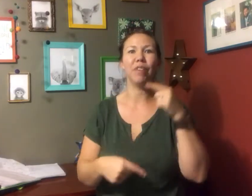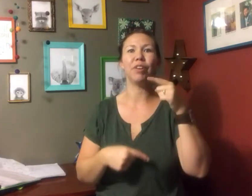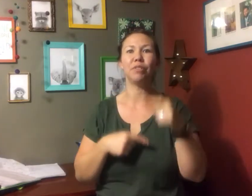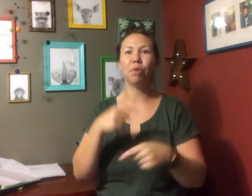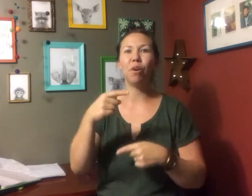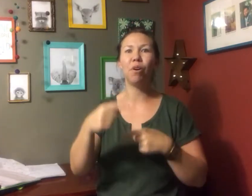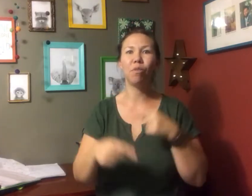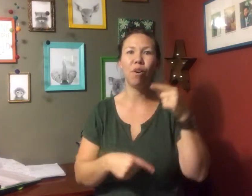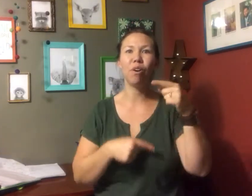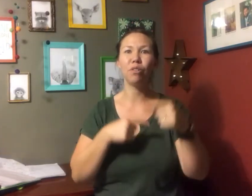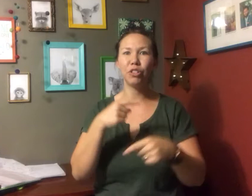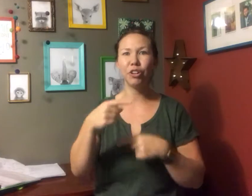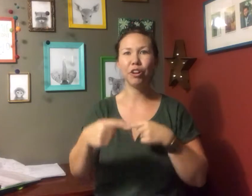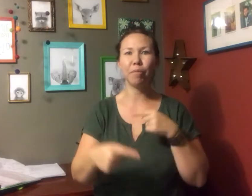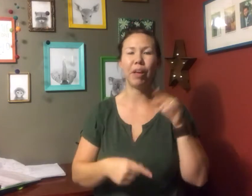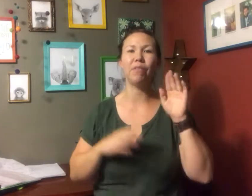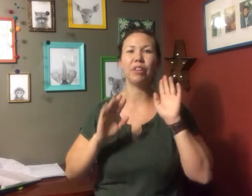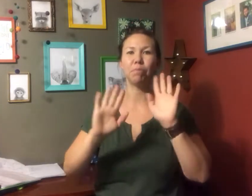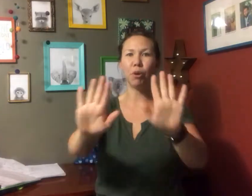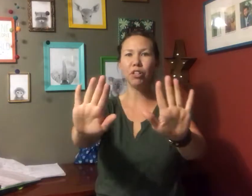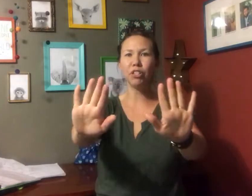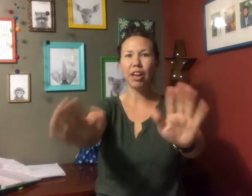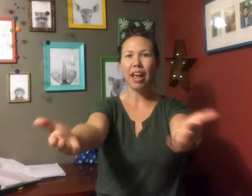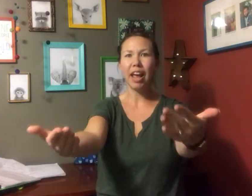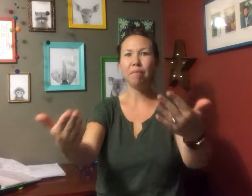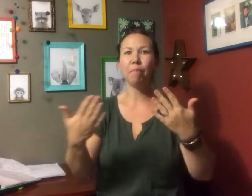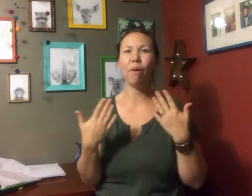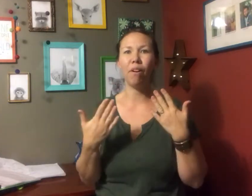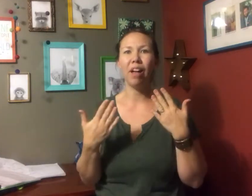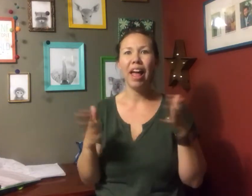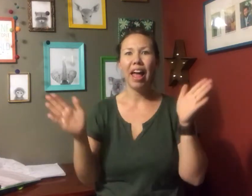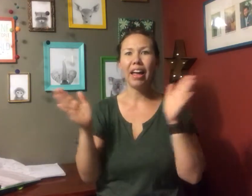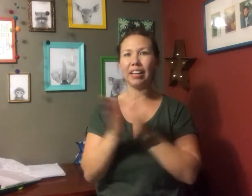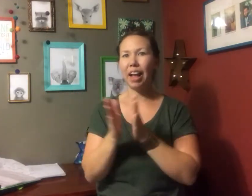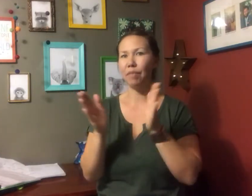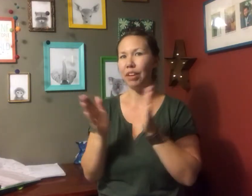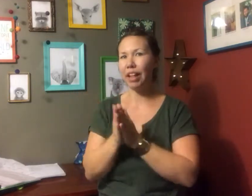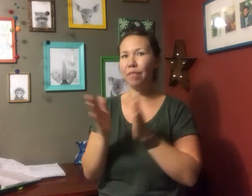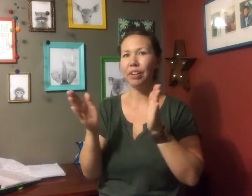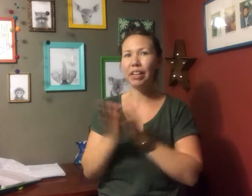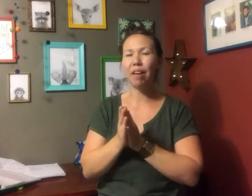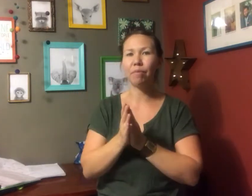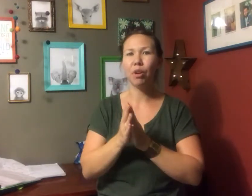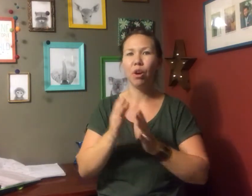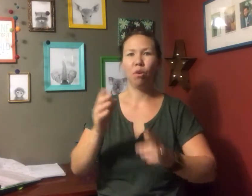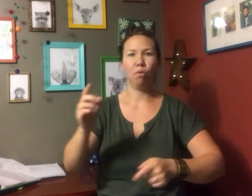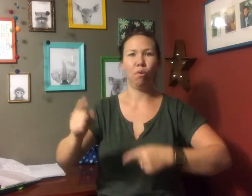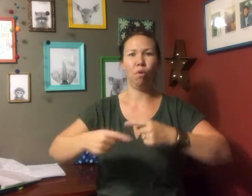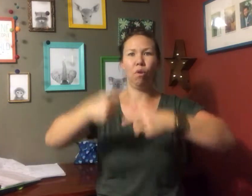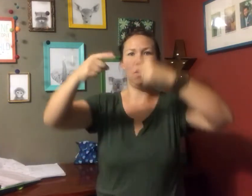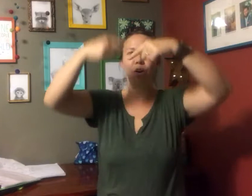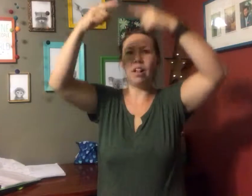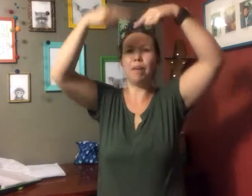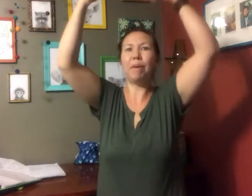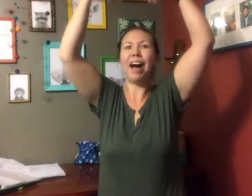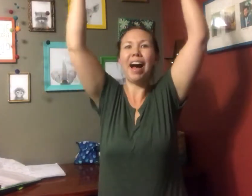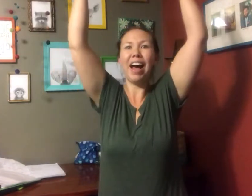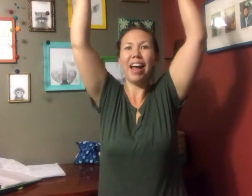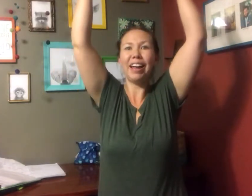babies. Roll, roll, sugar babies. Push and pull and clap, clap, clap. Roll up high